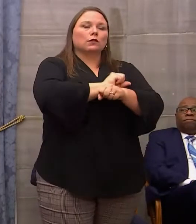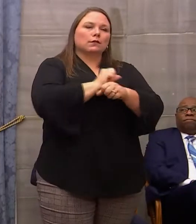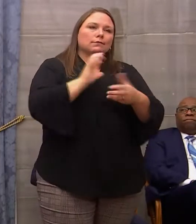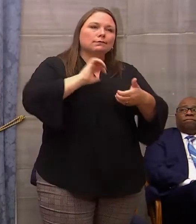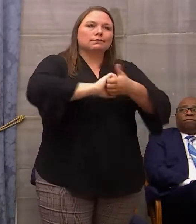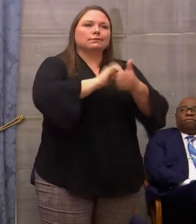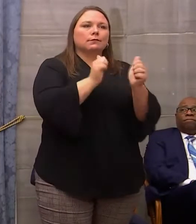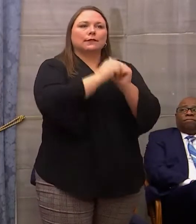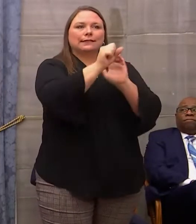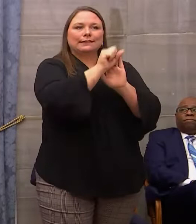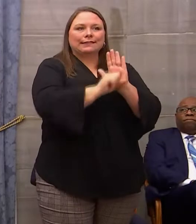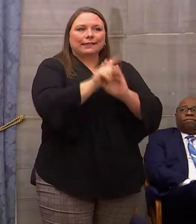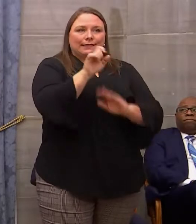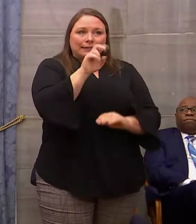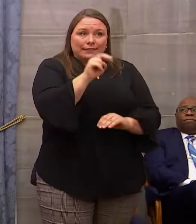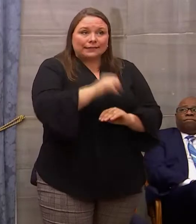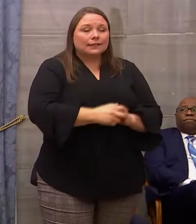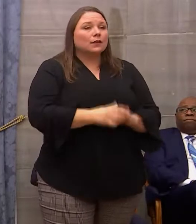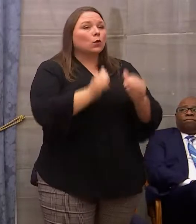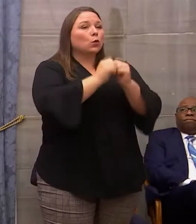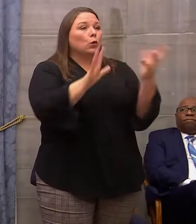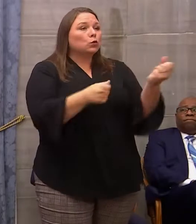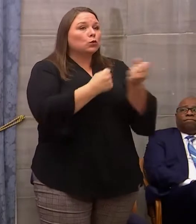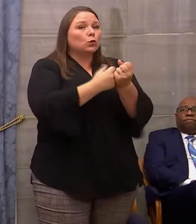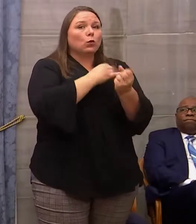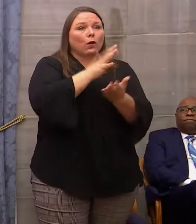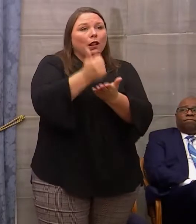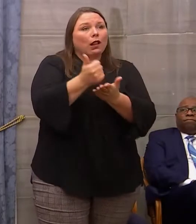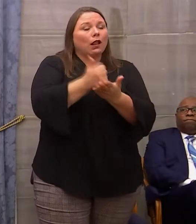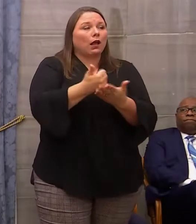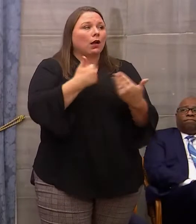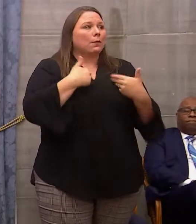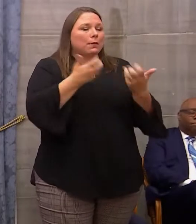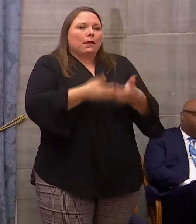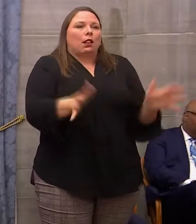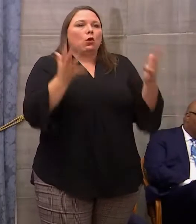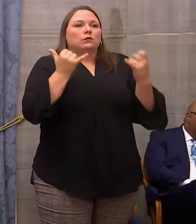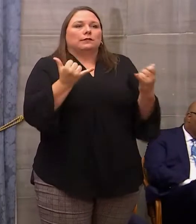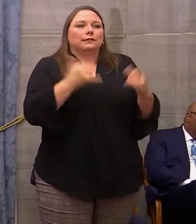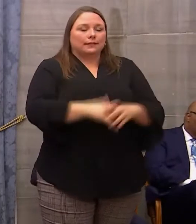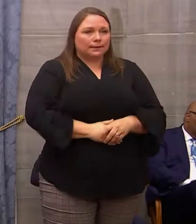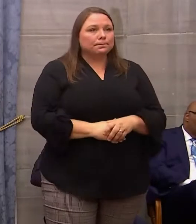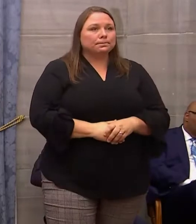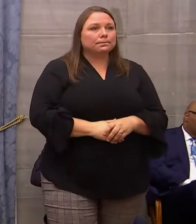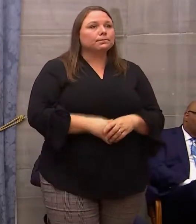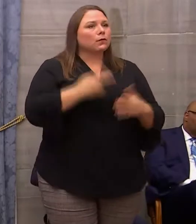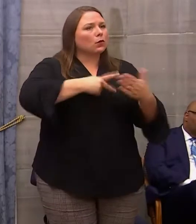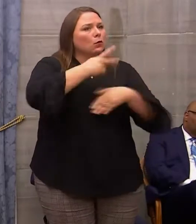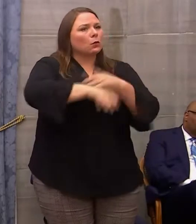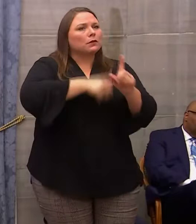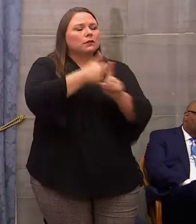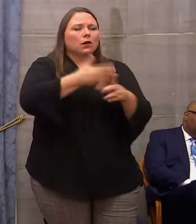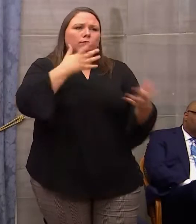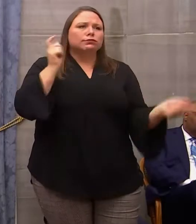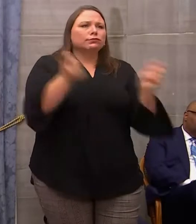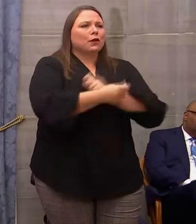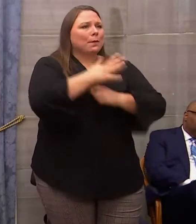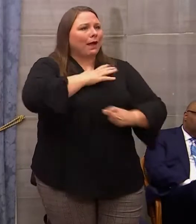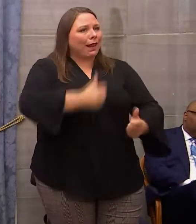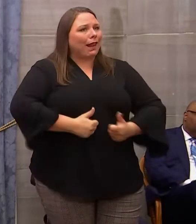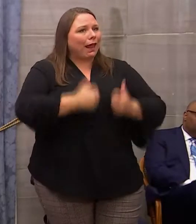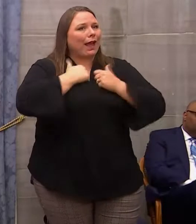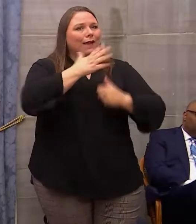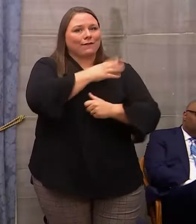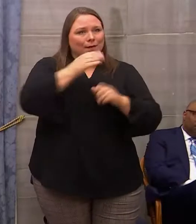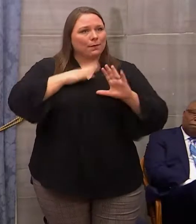Tennessee. Without this support and assistance, I don't know where I would be today. The program was truly life-changing for myself